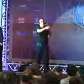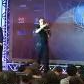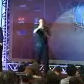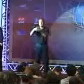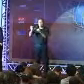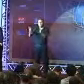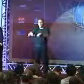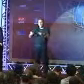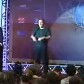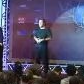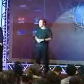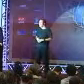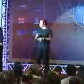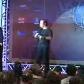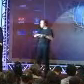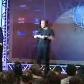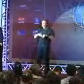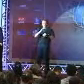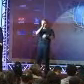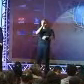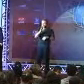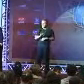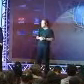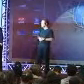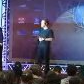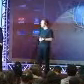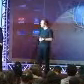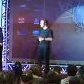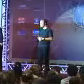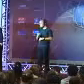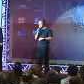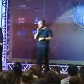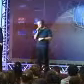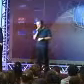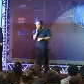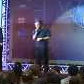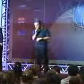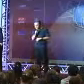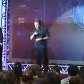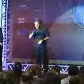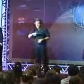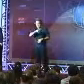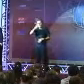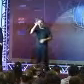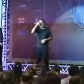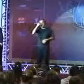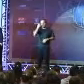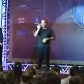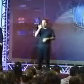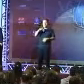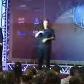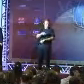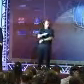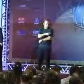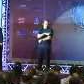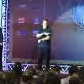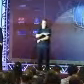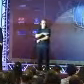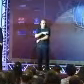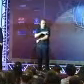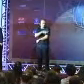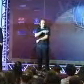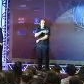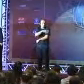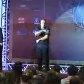If you're thinking about kindergarten through 12 years, there is a program called K-12 Linux.